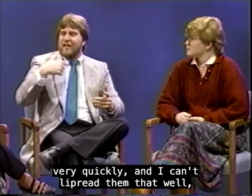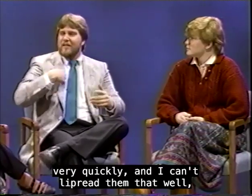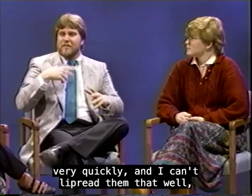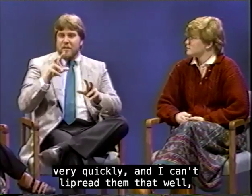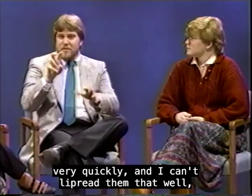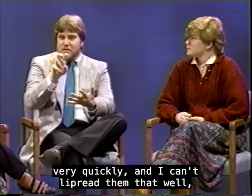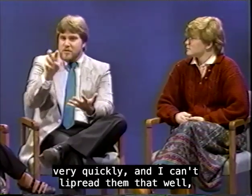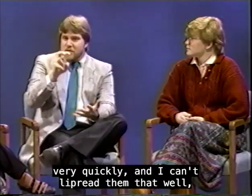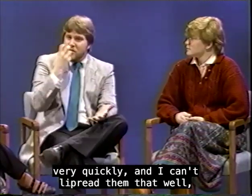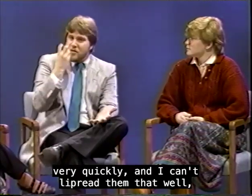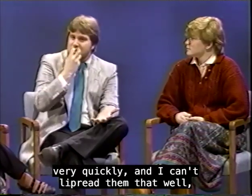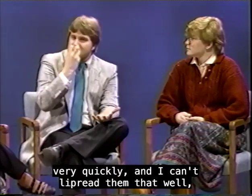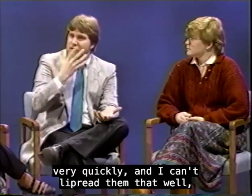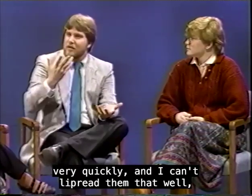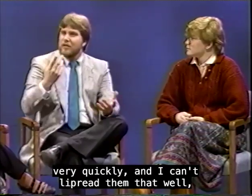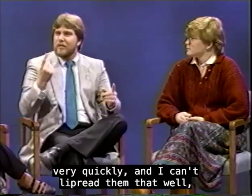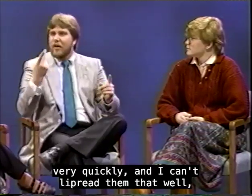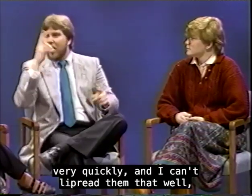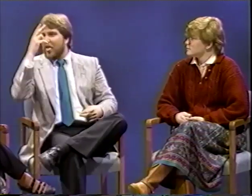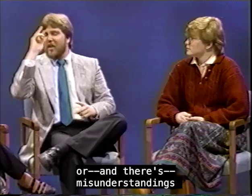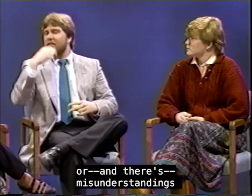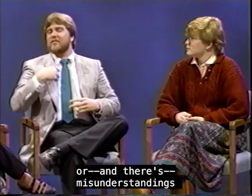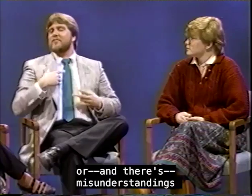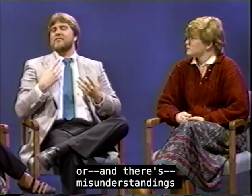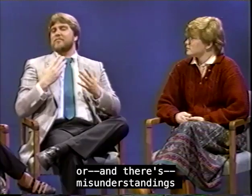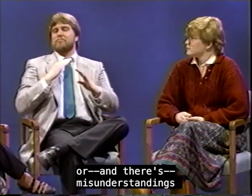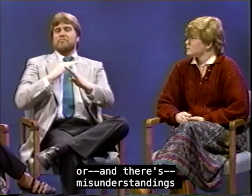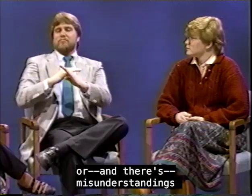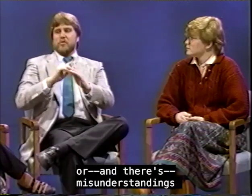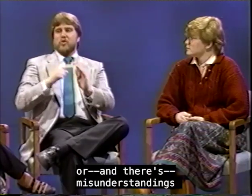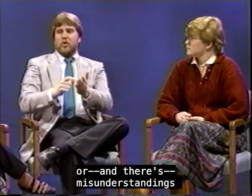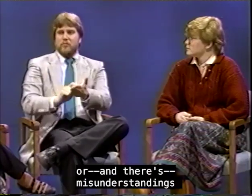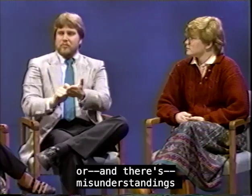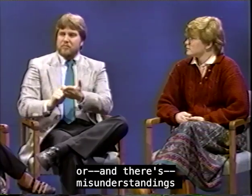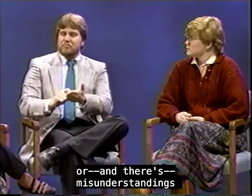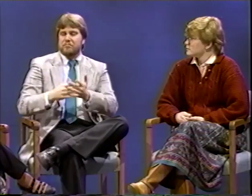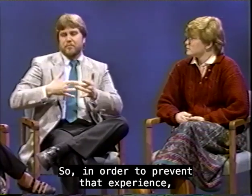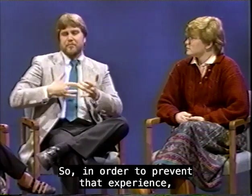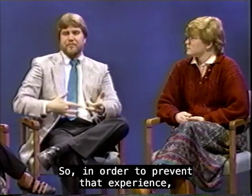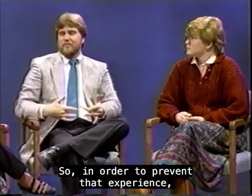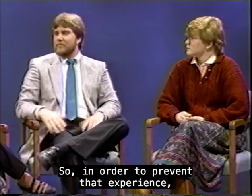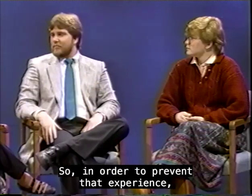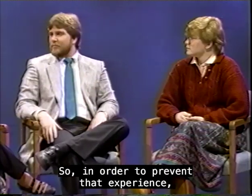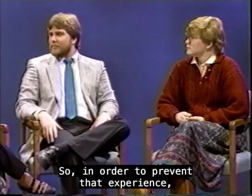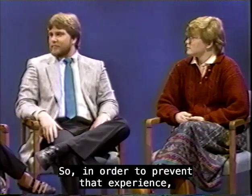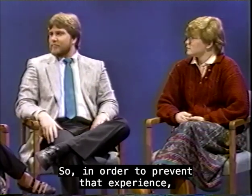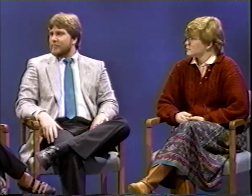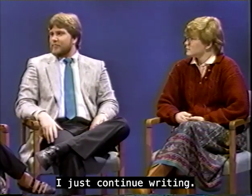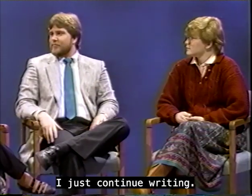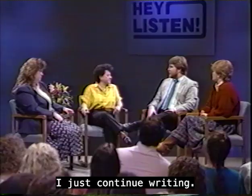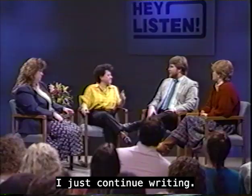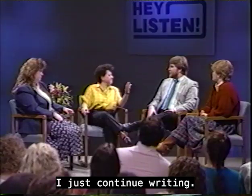and I can't lip read them that well, and there's misunderstandings develop. So in order to prevent that experience, I just continue